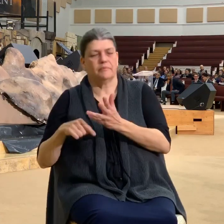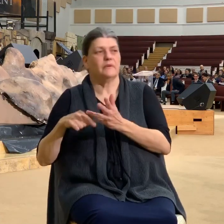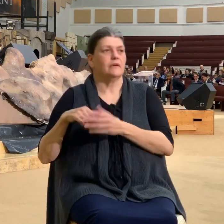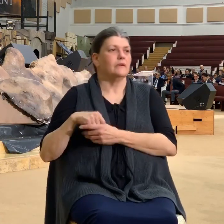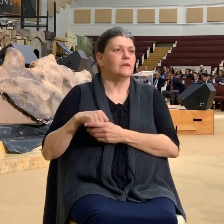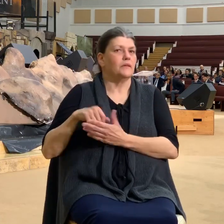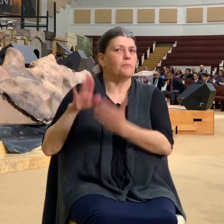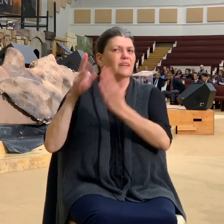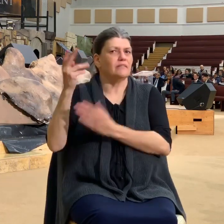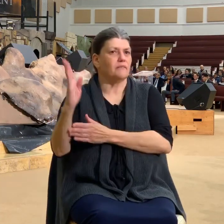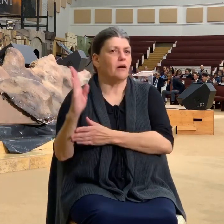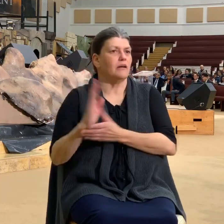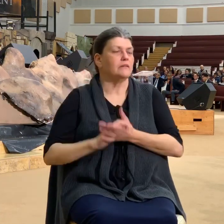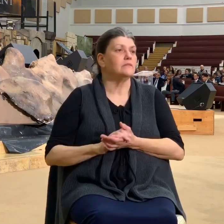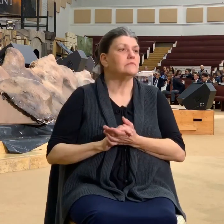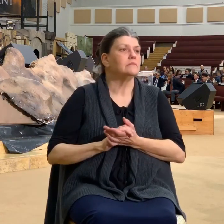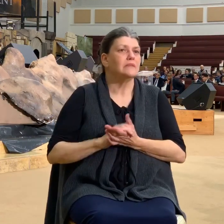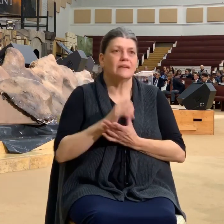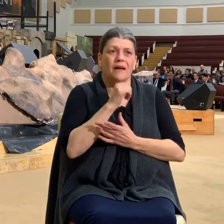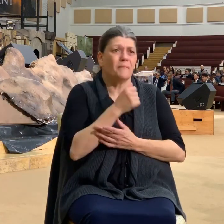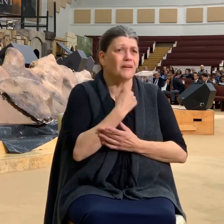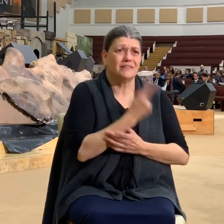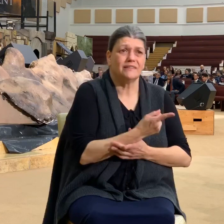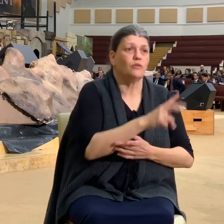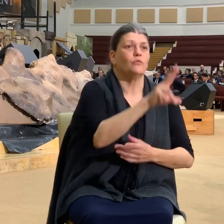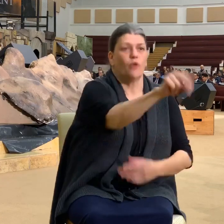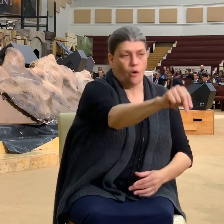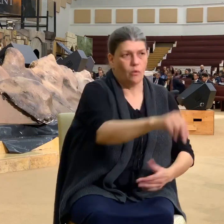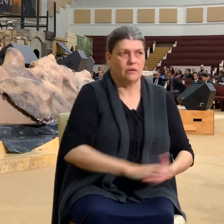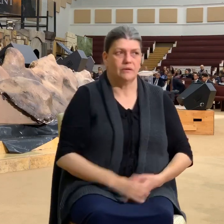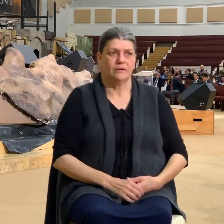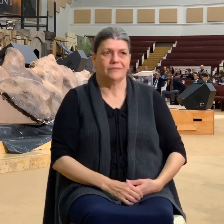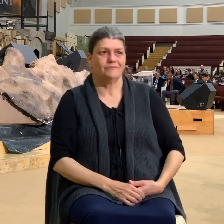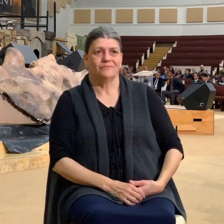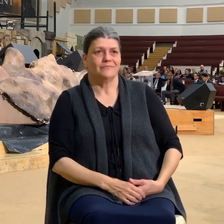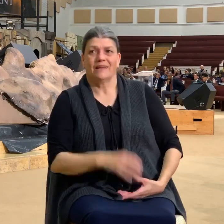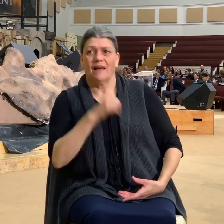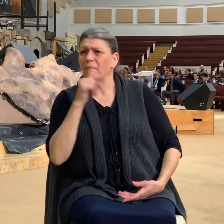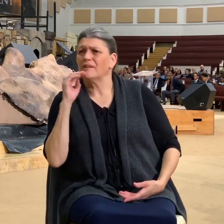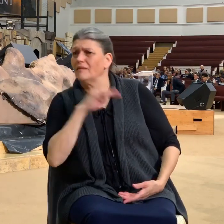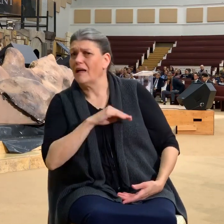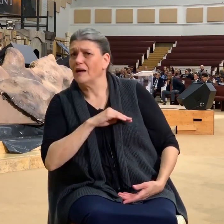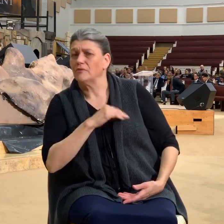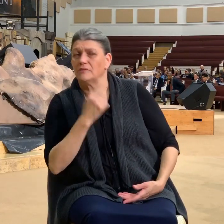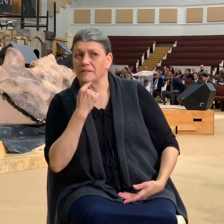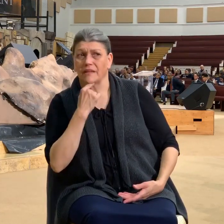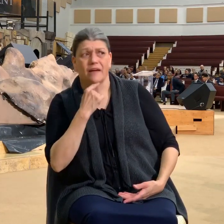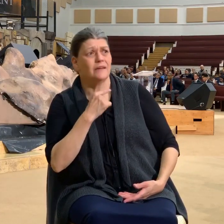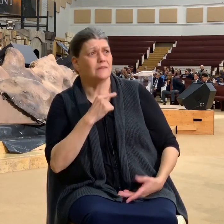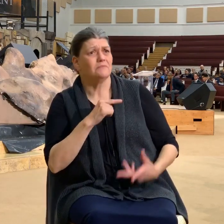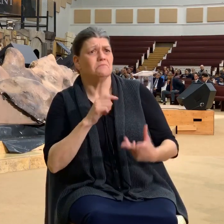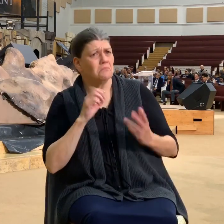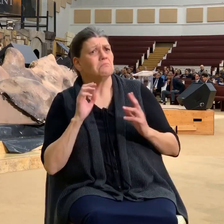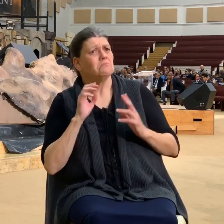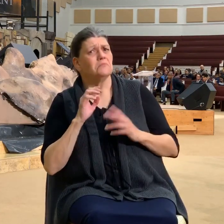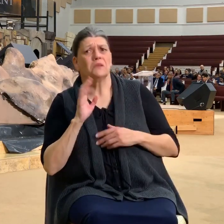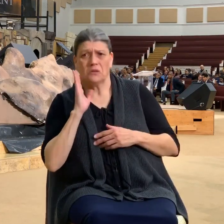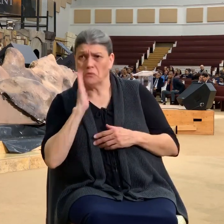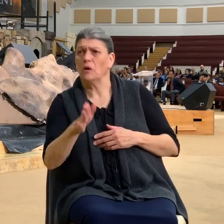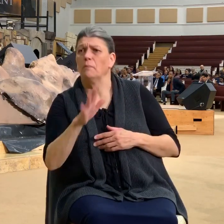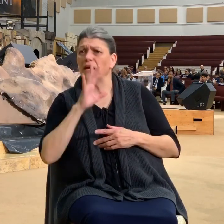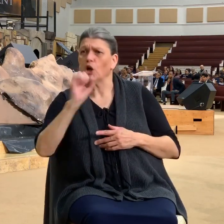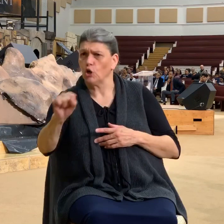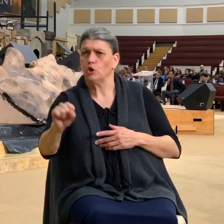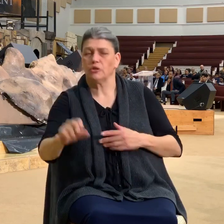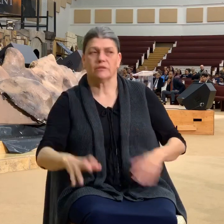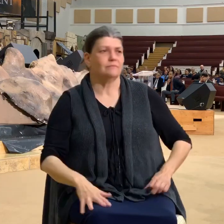because I'm just going to tell you, I'm not going to tell you not to. I'm not going to lie to you and tell you you're going to be under a curse. You're not going to be under a